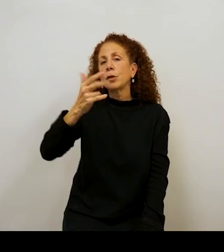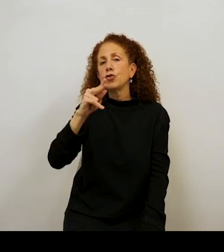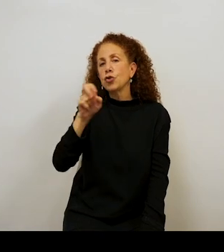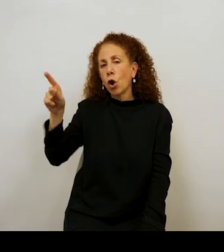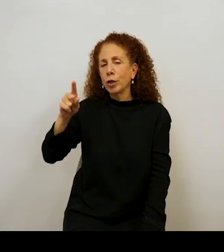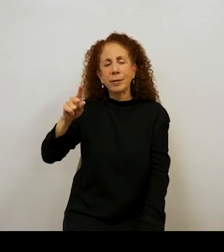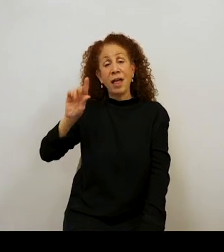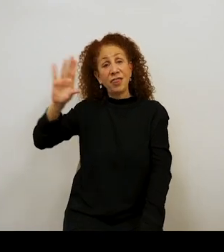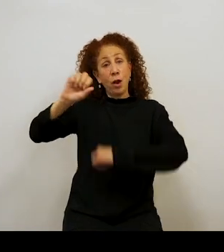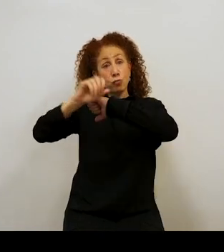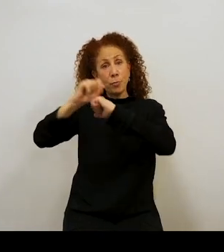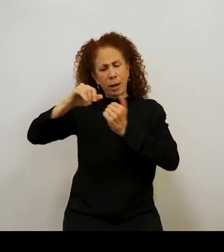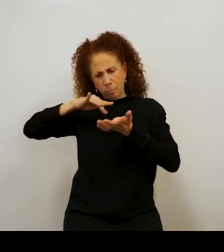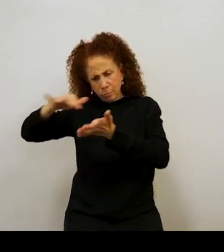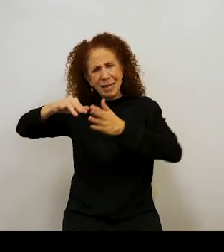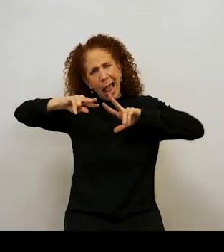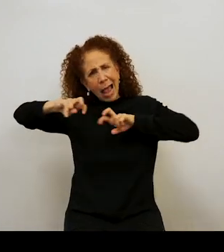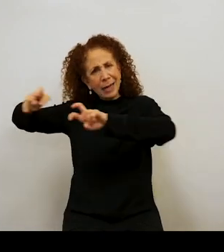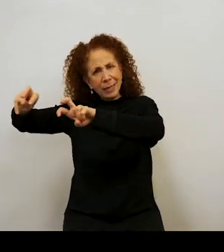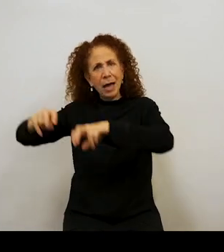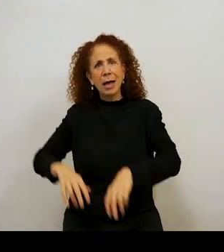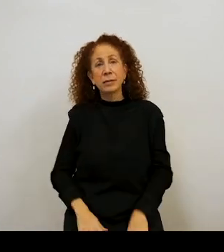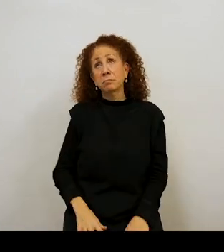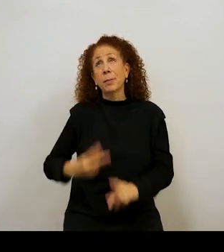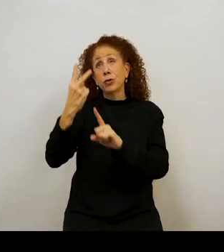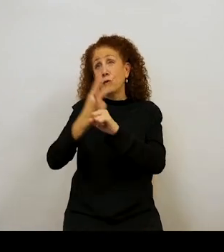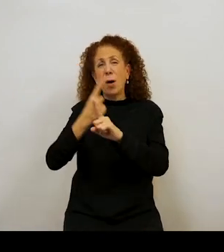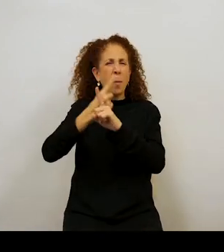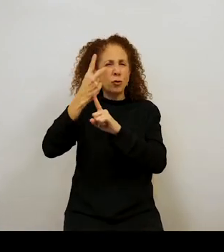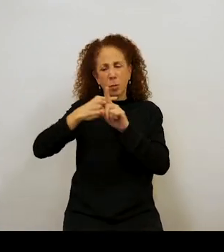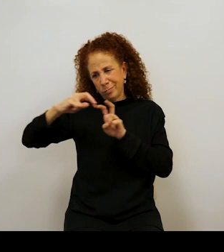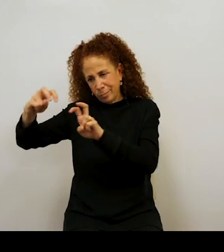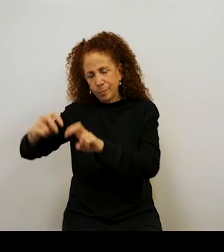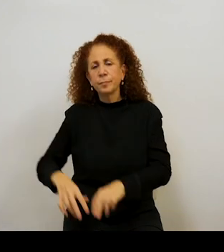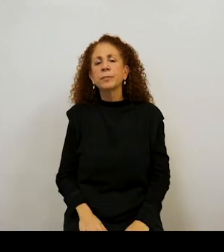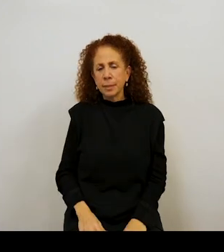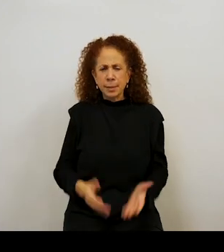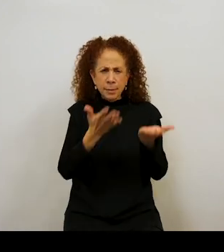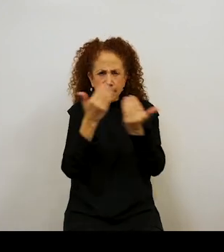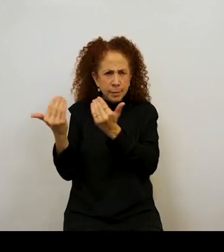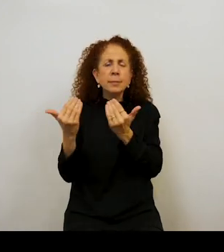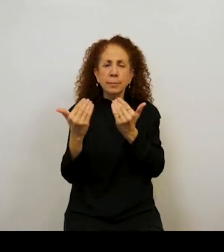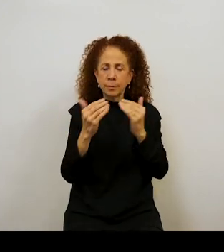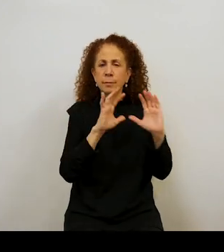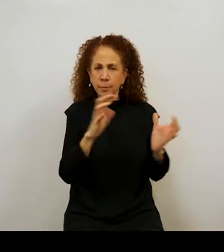all the propaganda over, it was either a month or 2 months, and broke it down